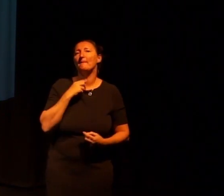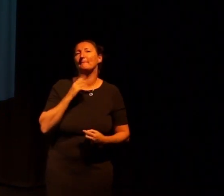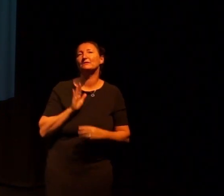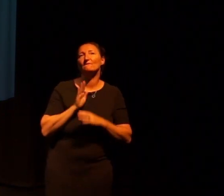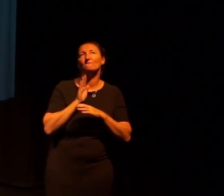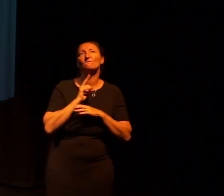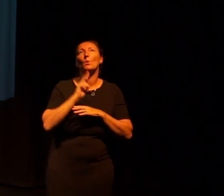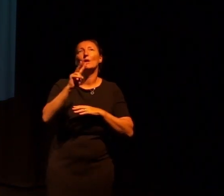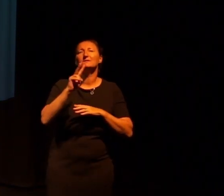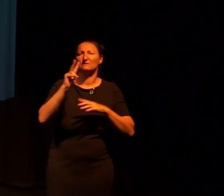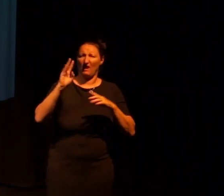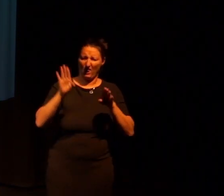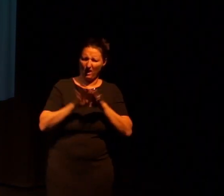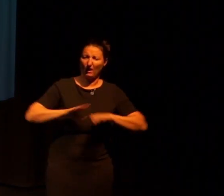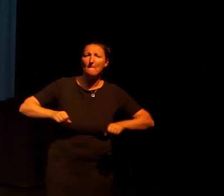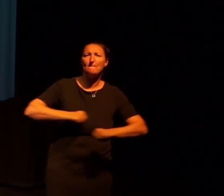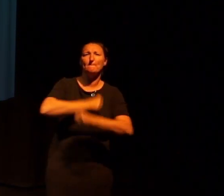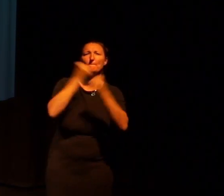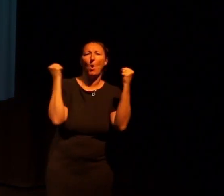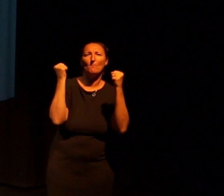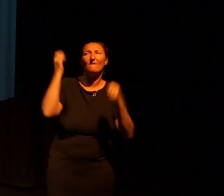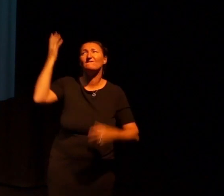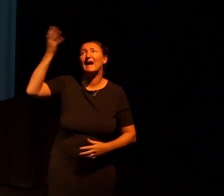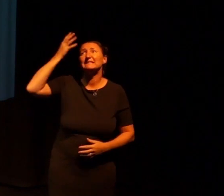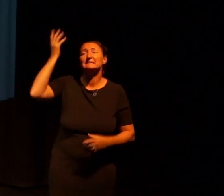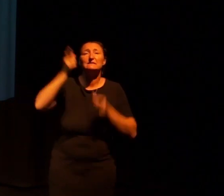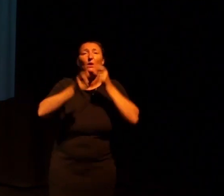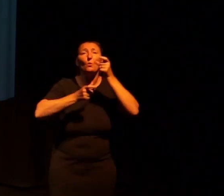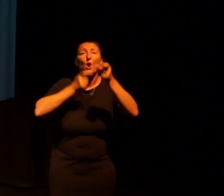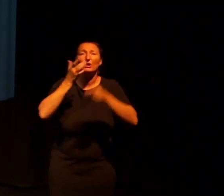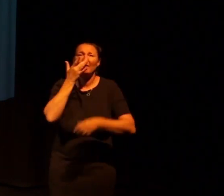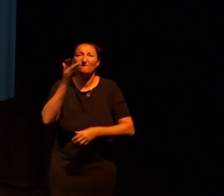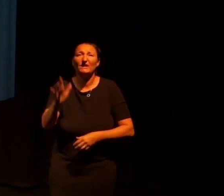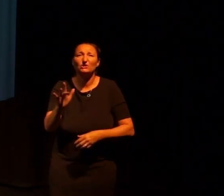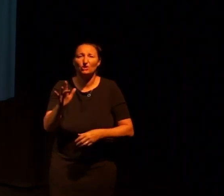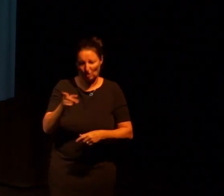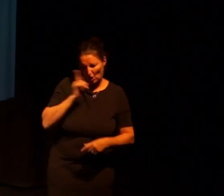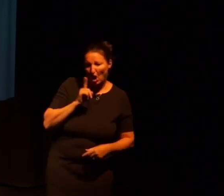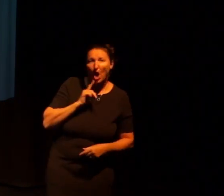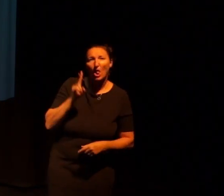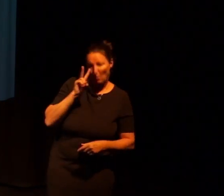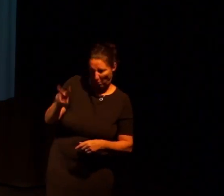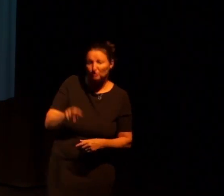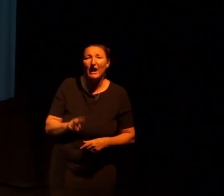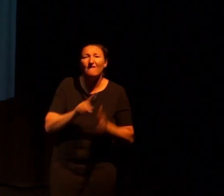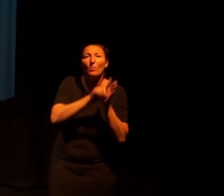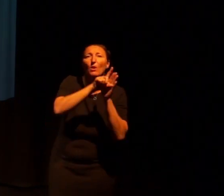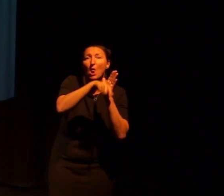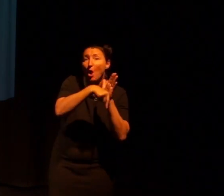frequently planting landmines of fantasy words and fiction. Girl, watch out for your biological